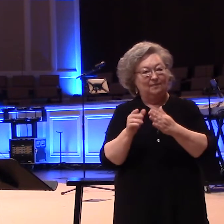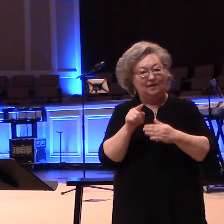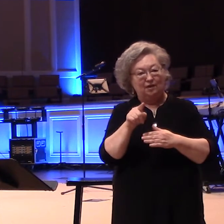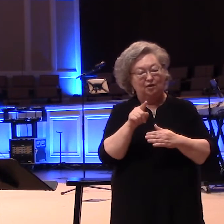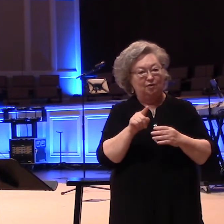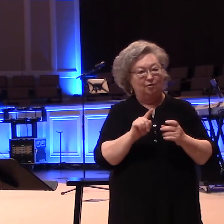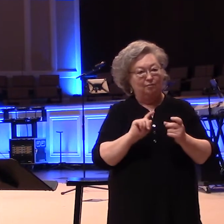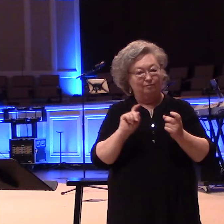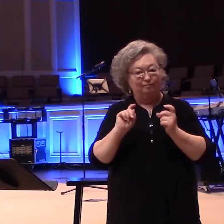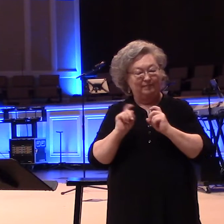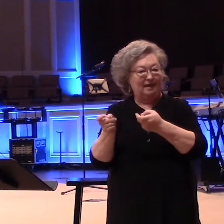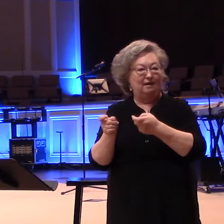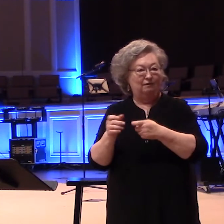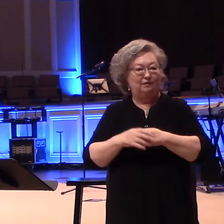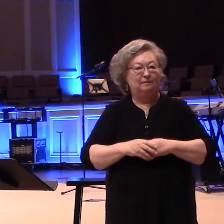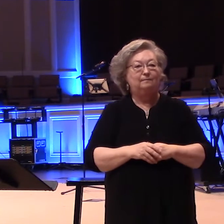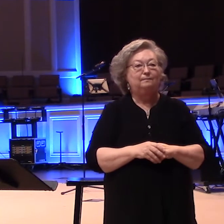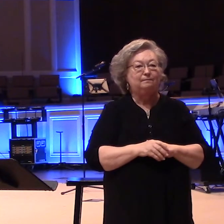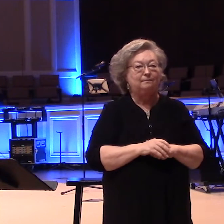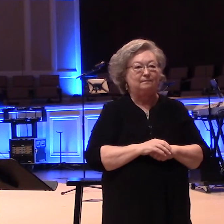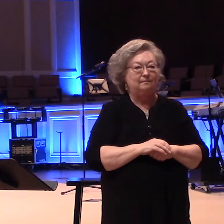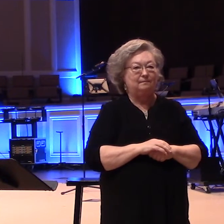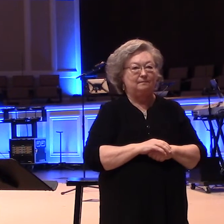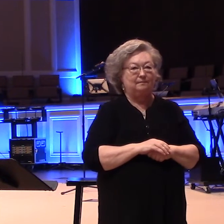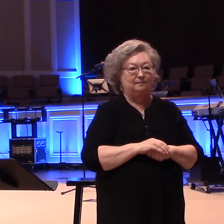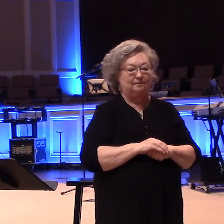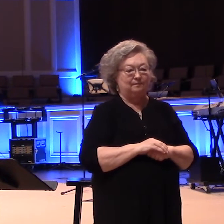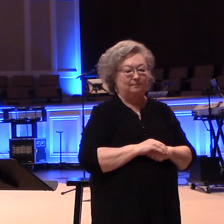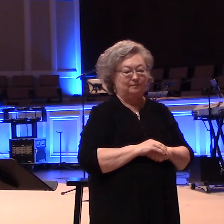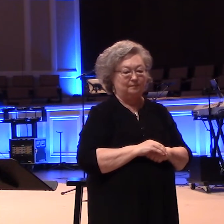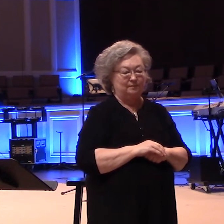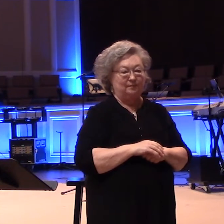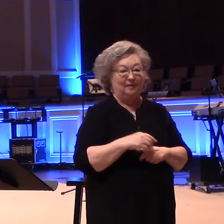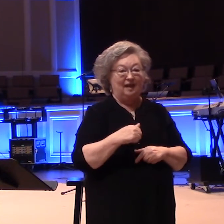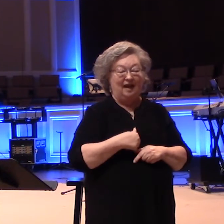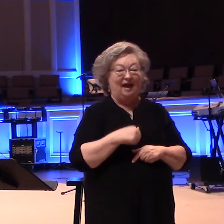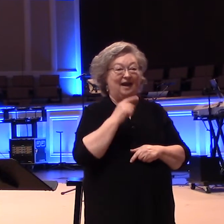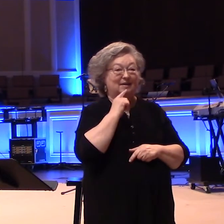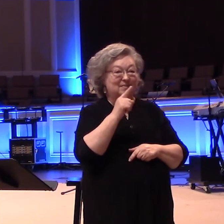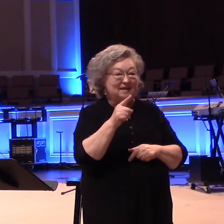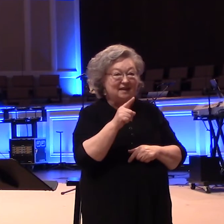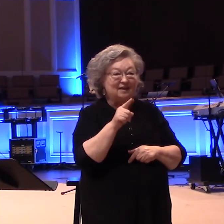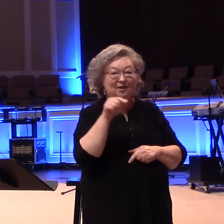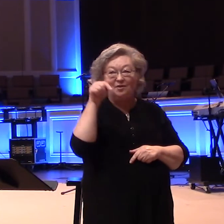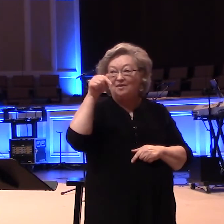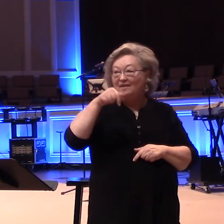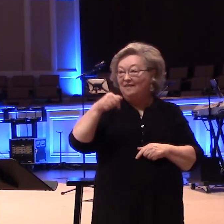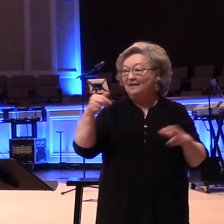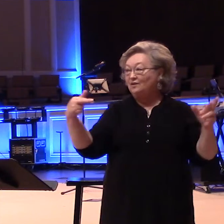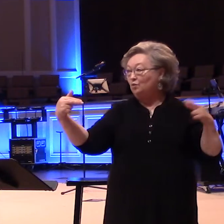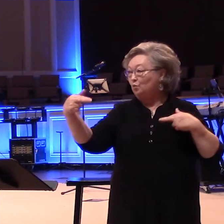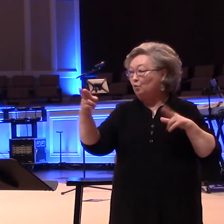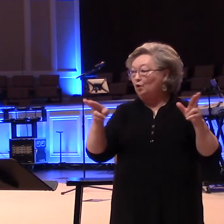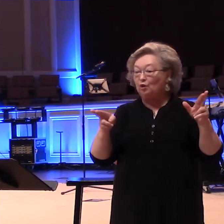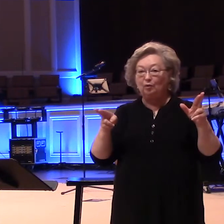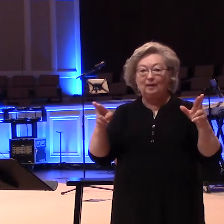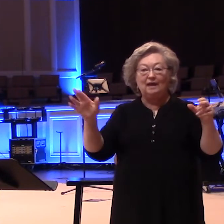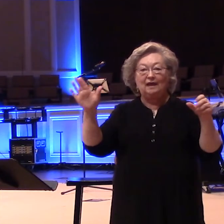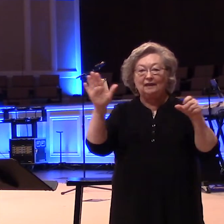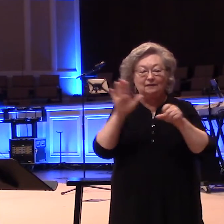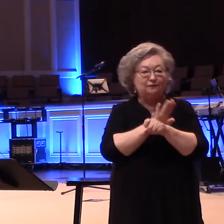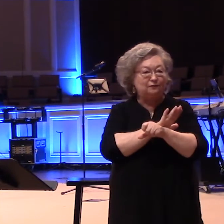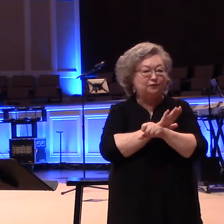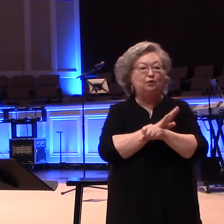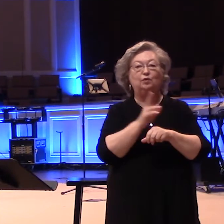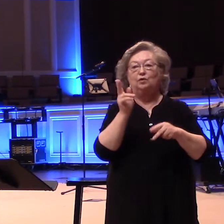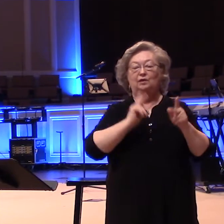have some opportunities in the coming days and weeks to hear from some of you tell your testimony. But I'm telling you, this room is full of people who can give testimony